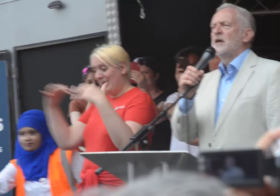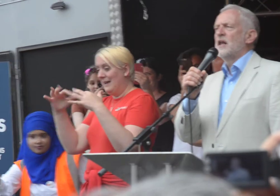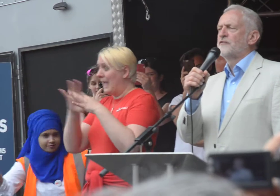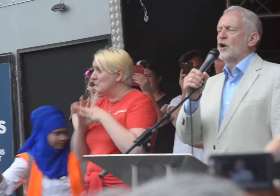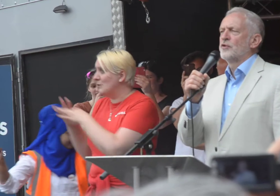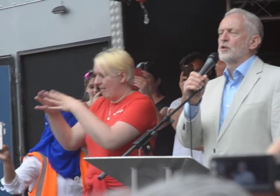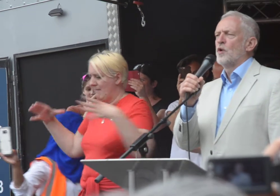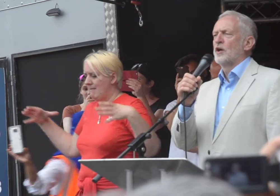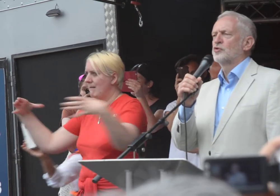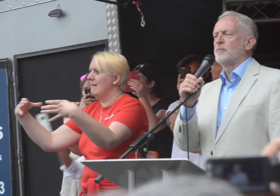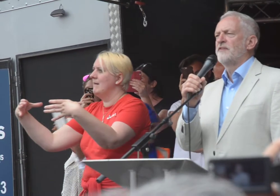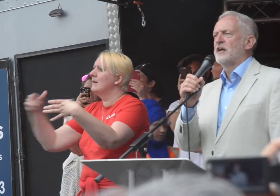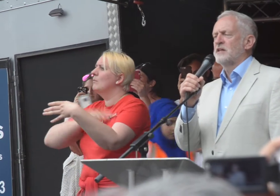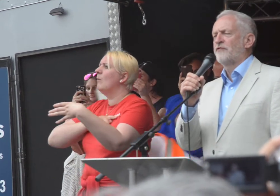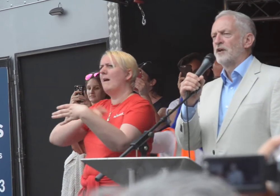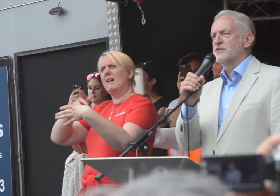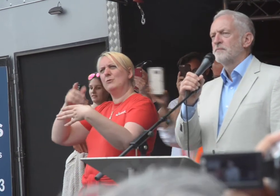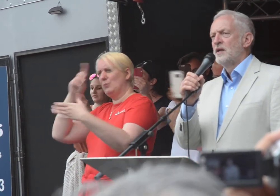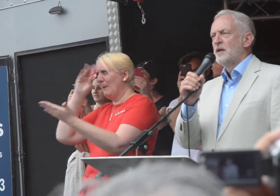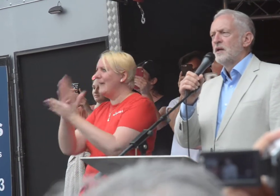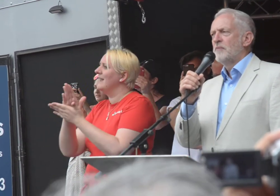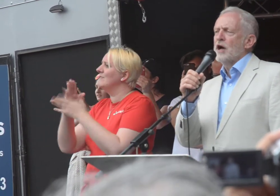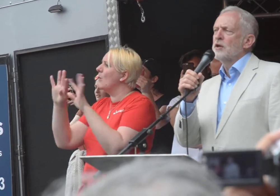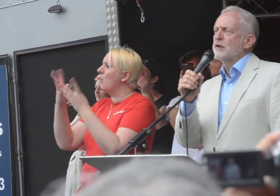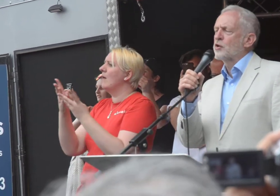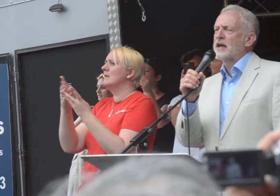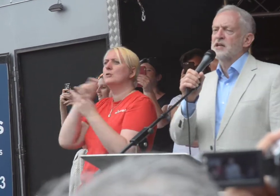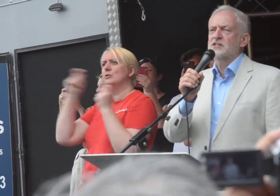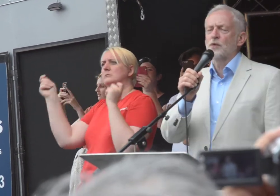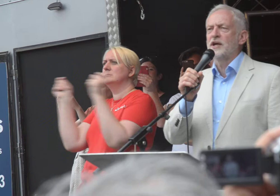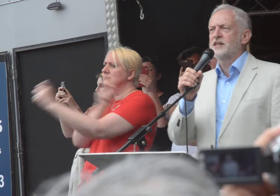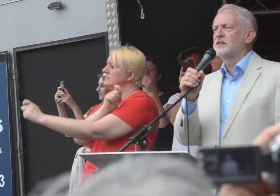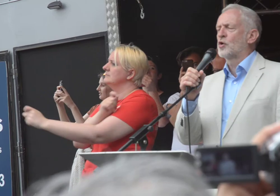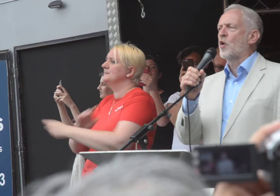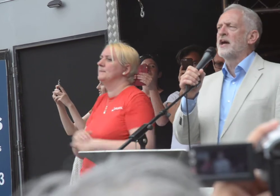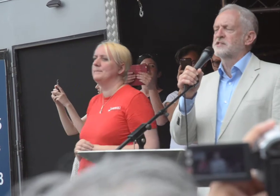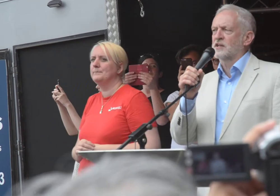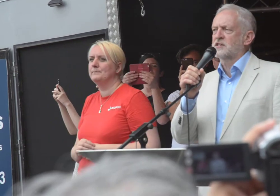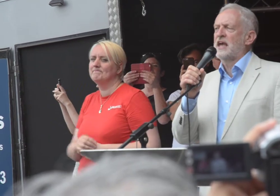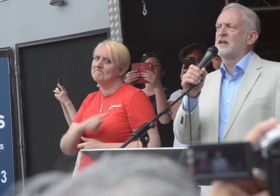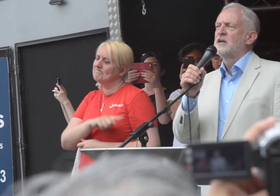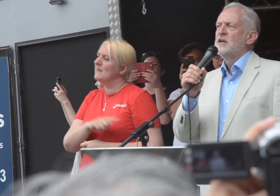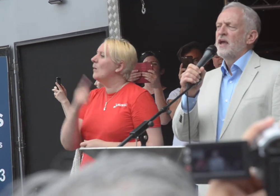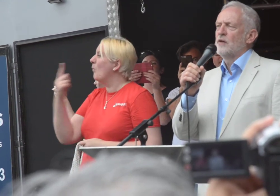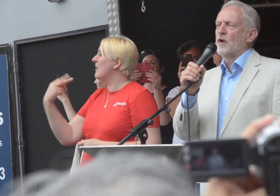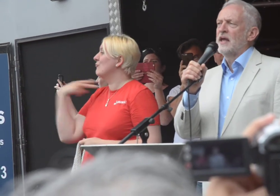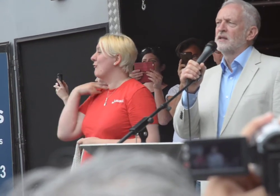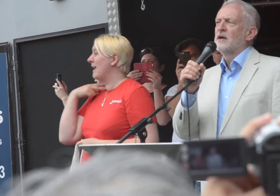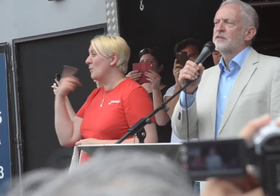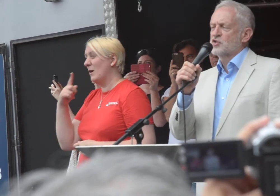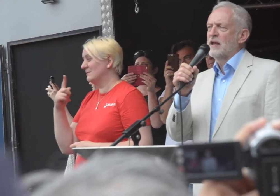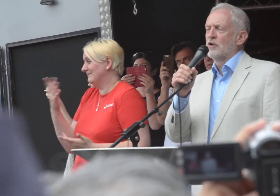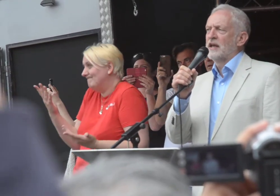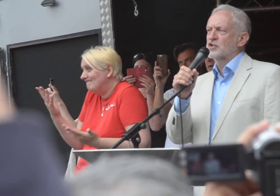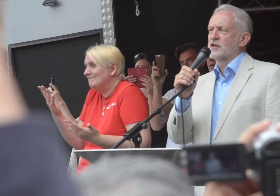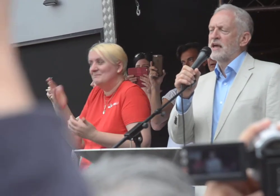came together in a view that the world could be very different. My only regret is that we didn't quite succeed in winning